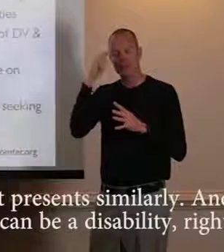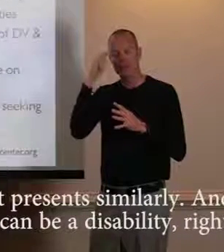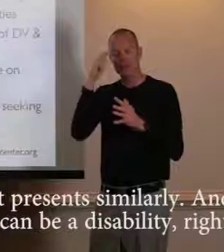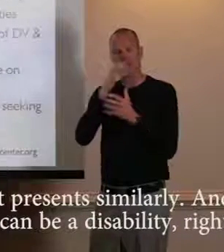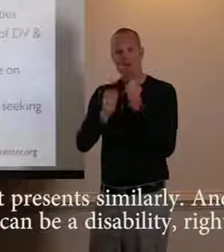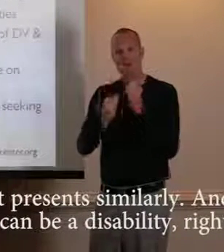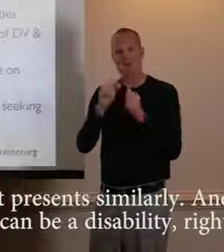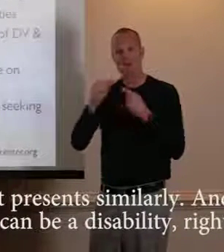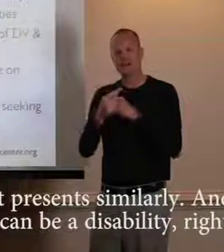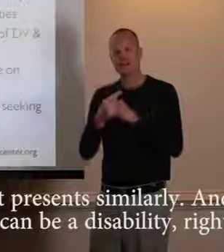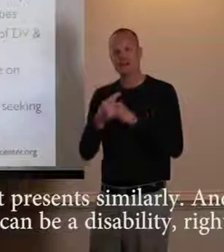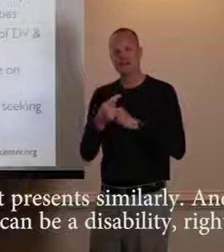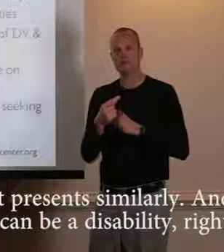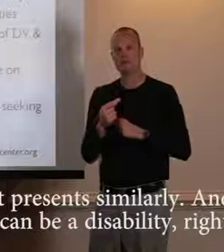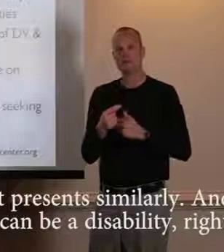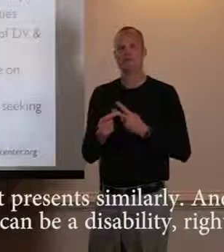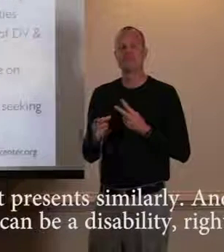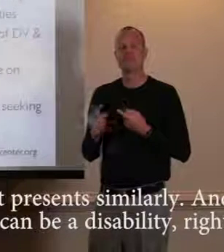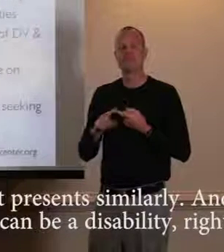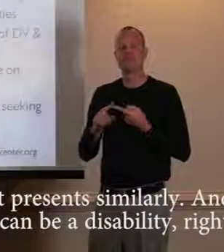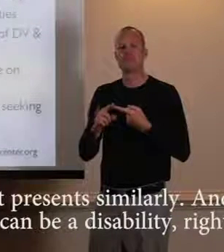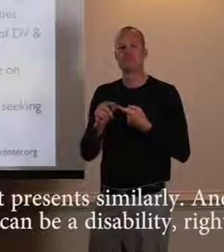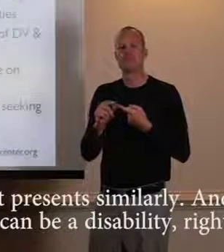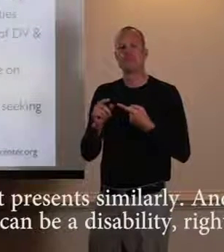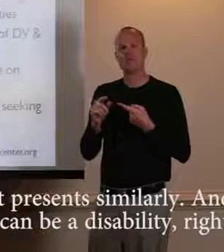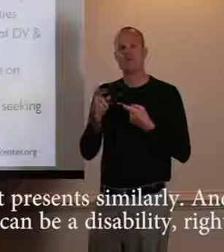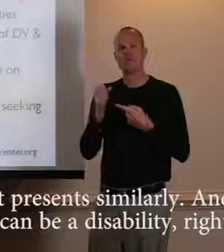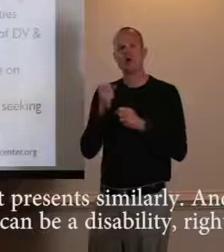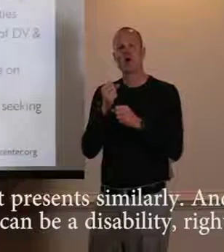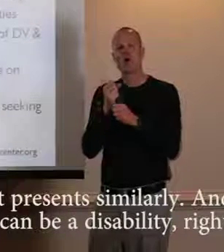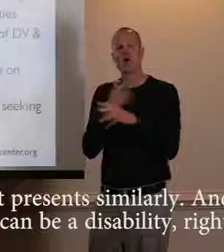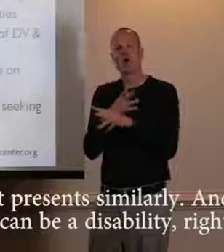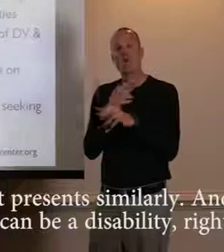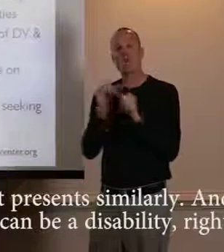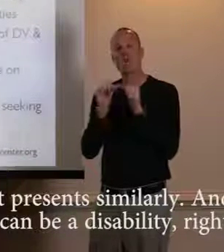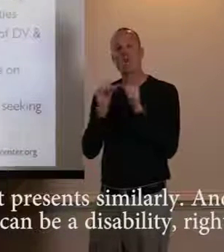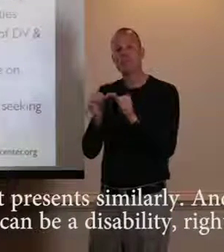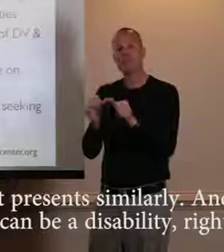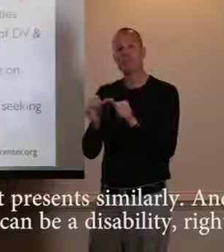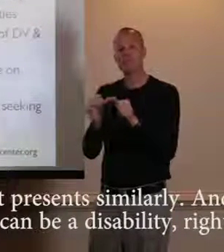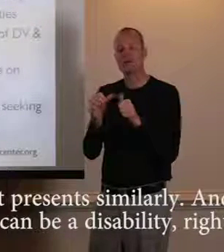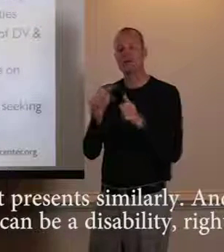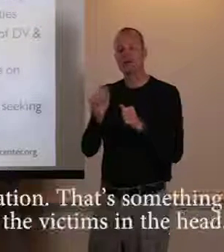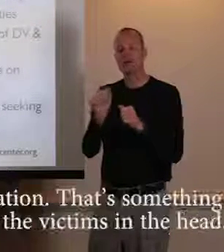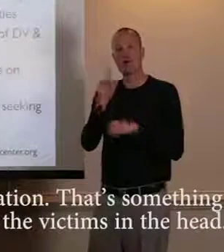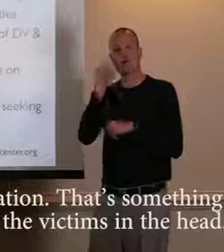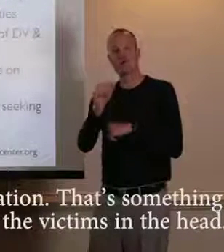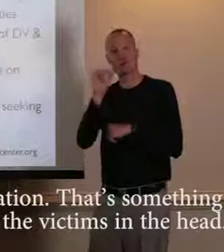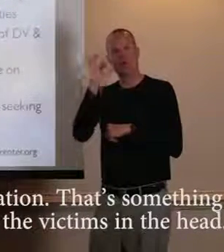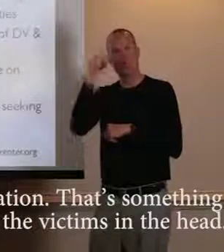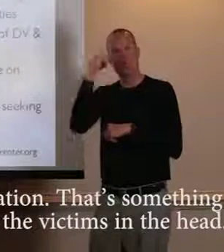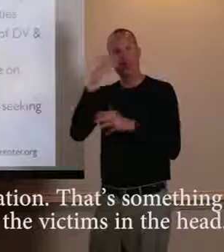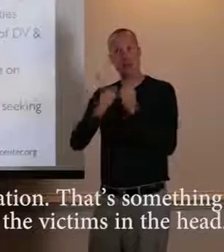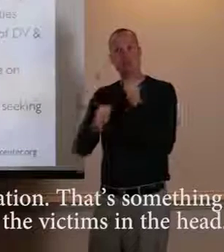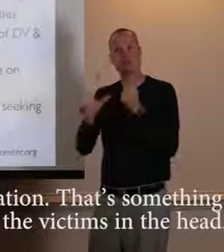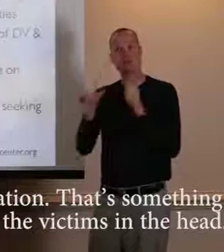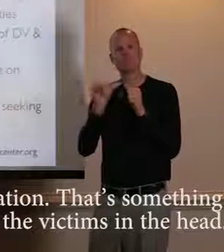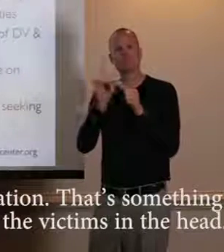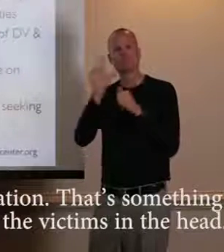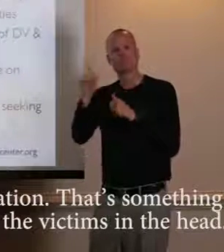presents similarly. And that can cause permanent, or that can be a disability, right? So like, for example, strangulation, that's something that perpetrators